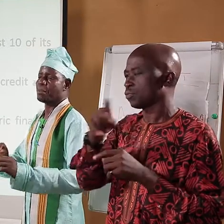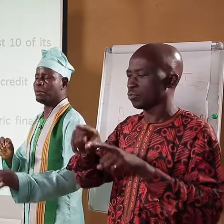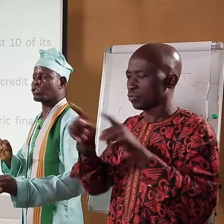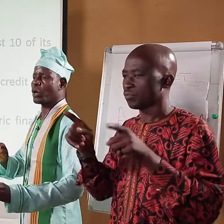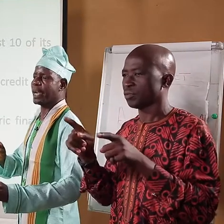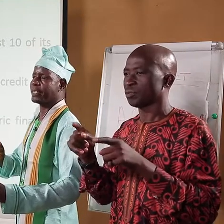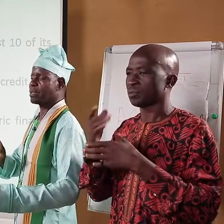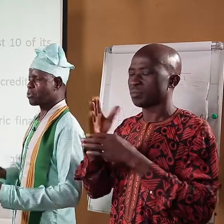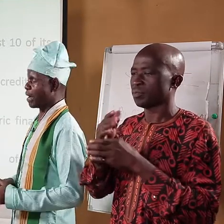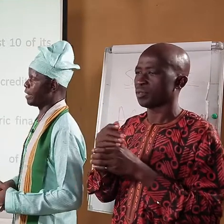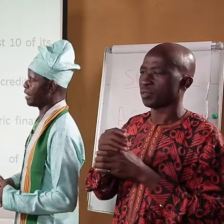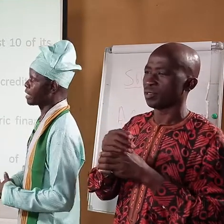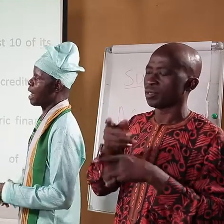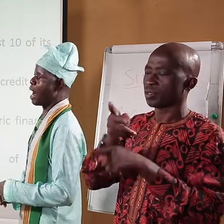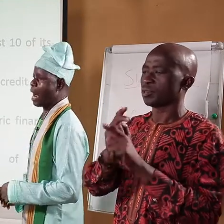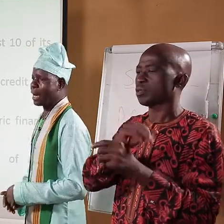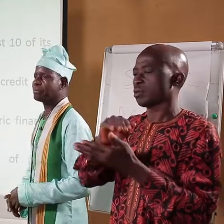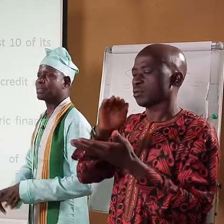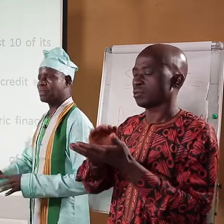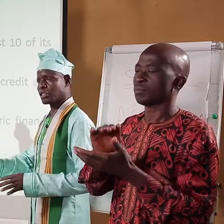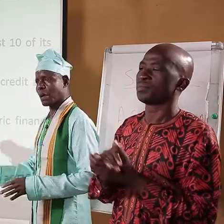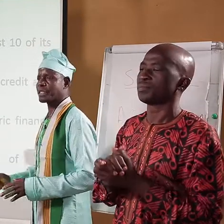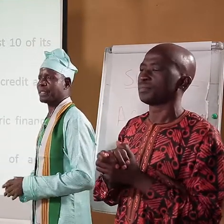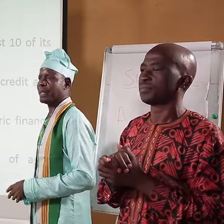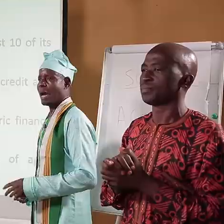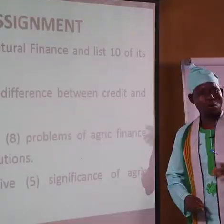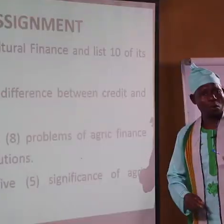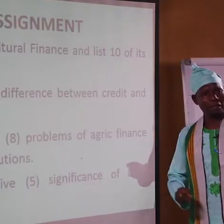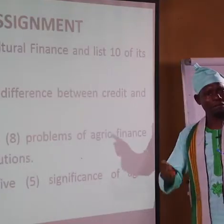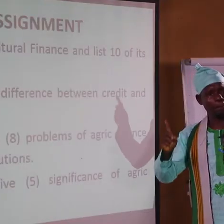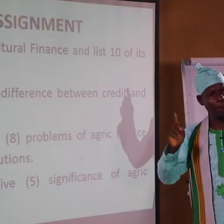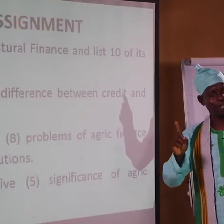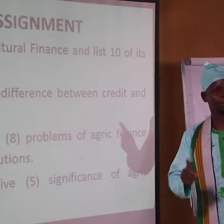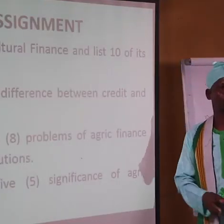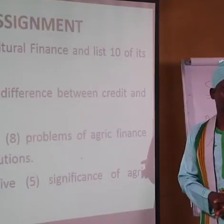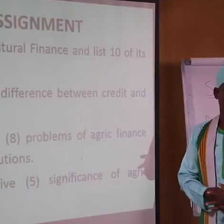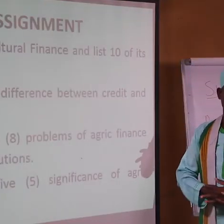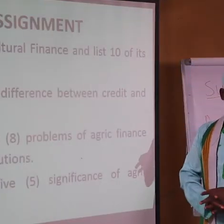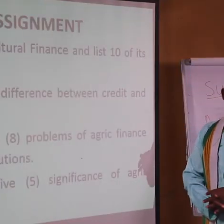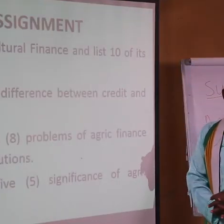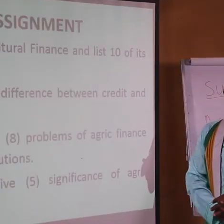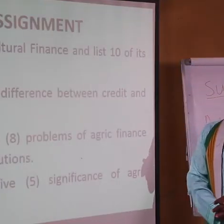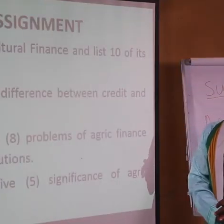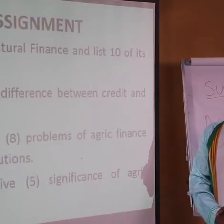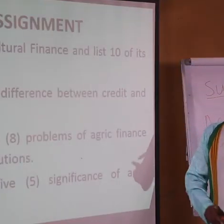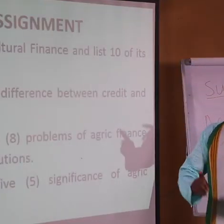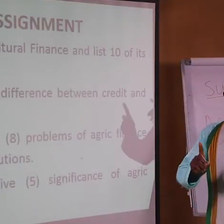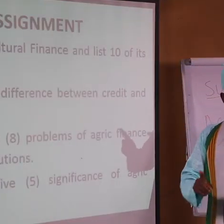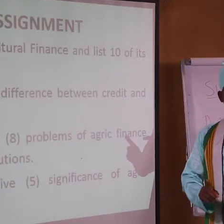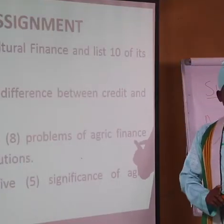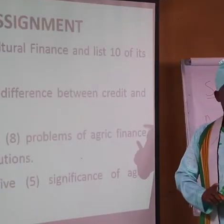differences between credit and subsidy. And one of the most important of it all